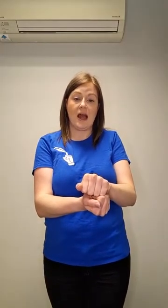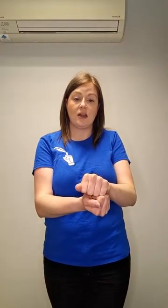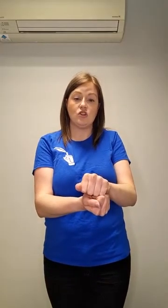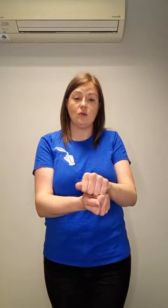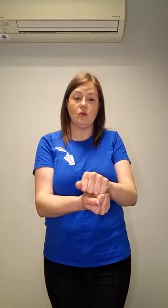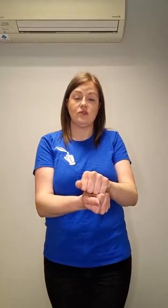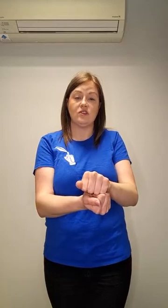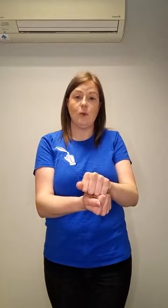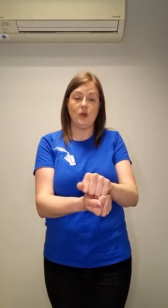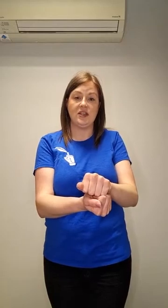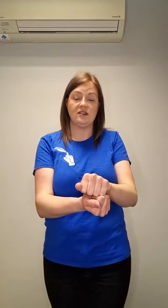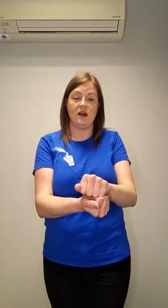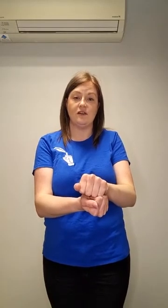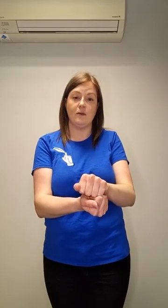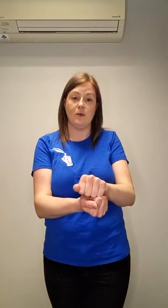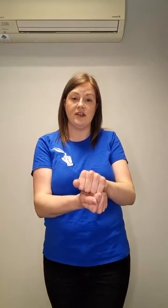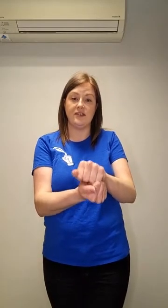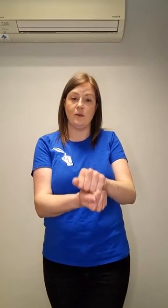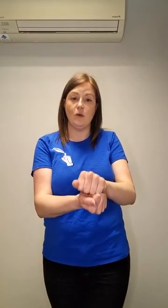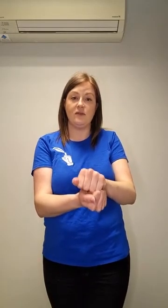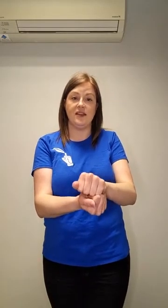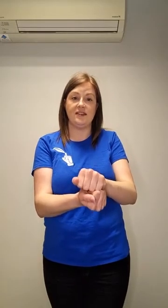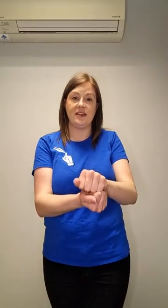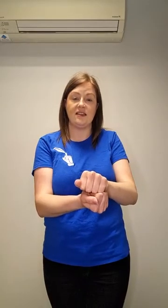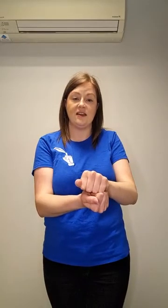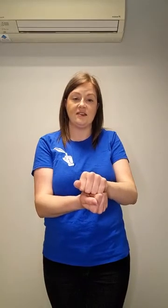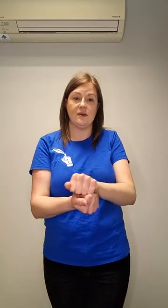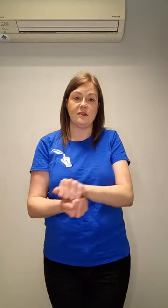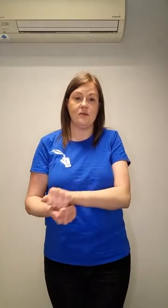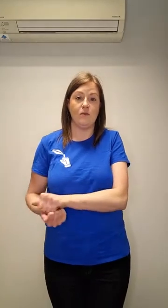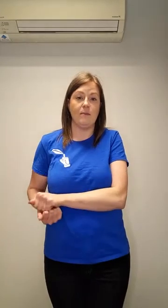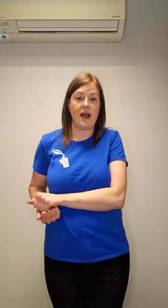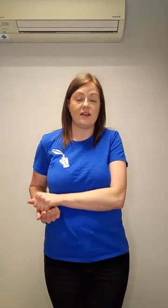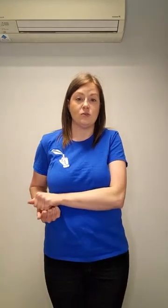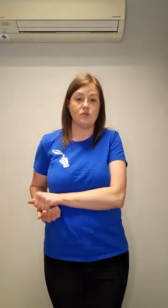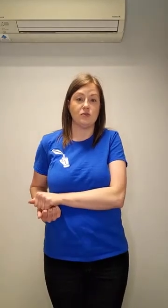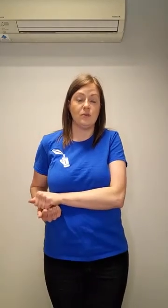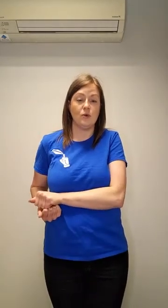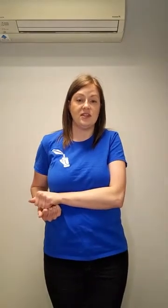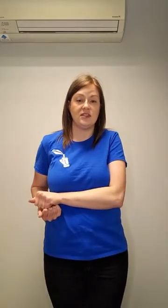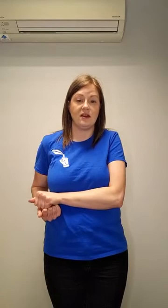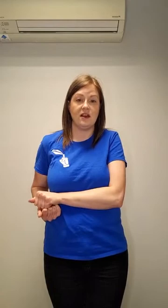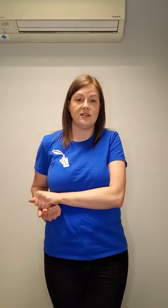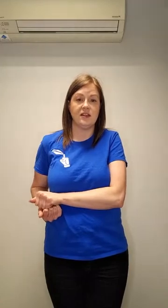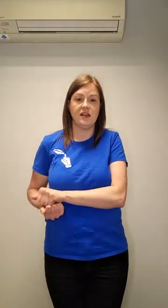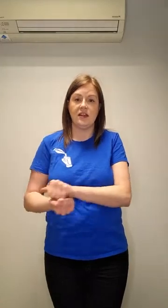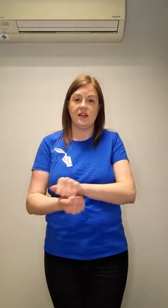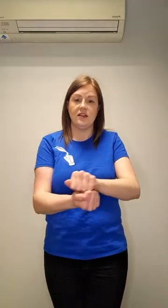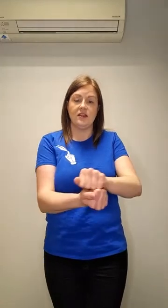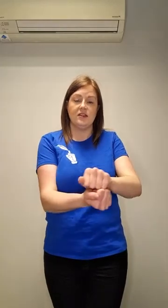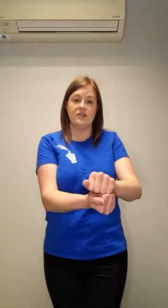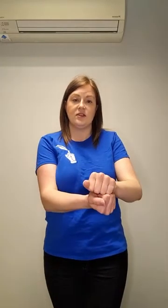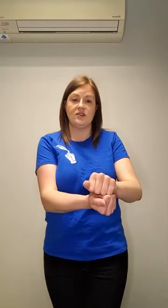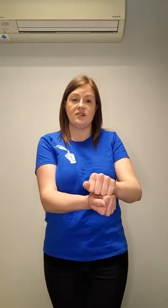back towards supporting side of the body. So all of this together is going to move back towards your supporting side. So the sign